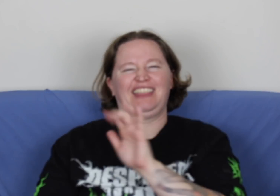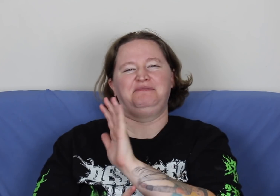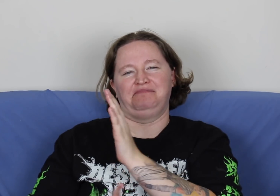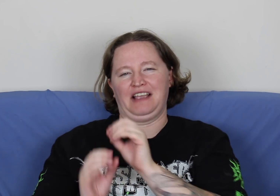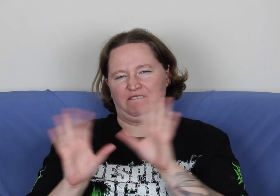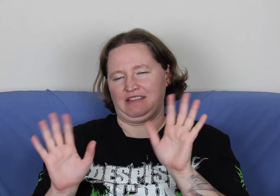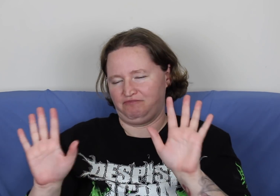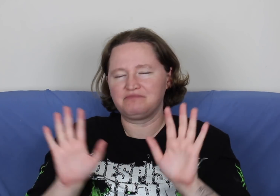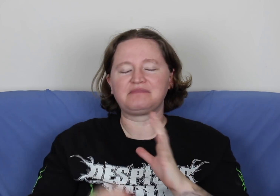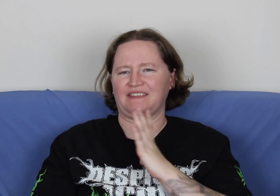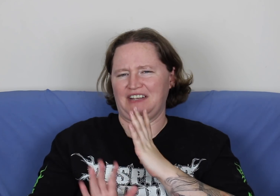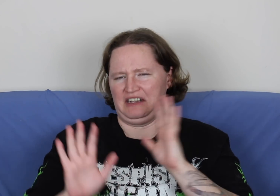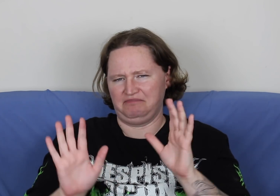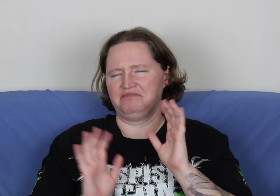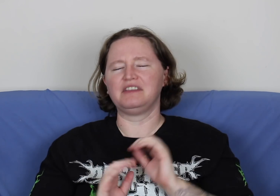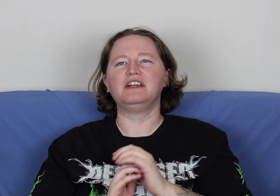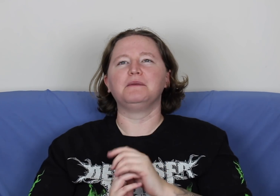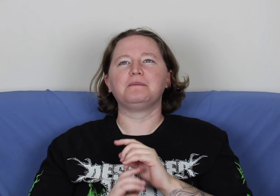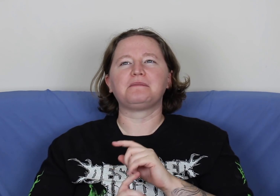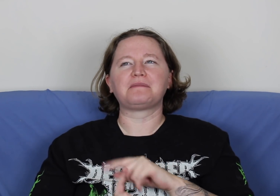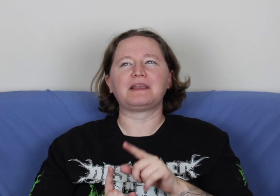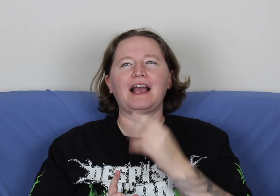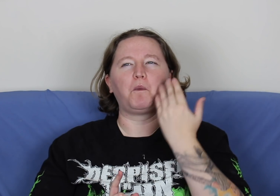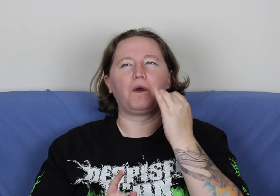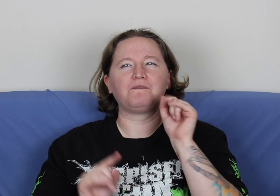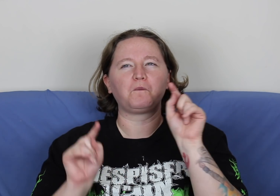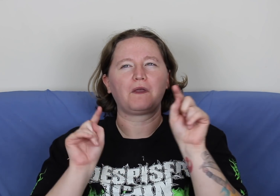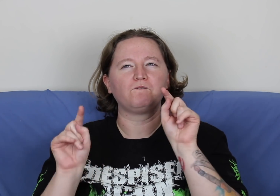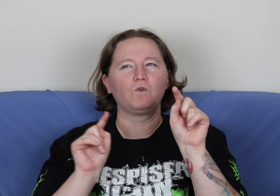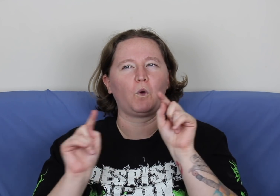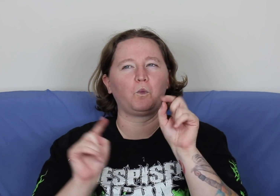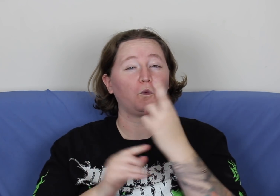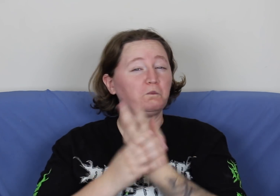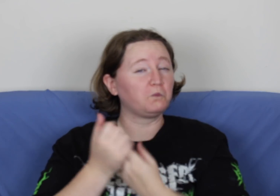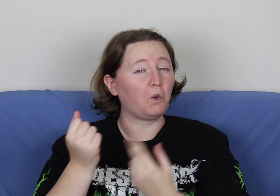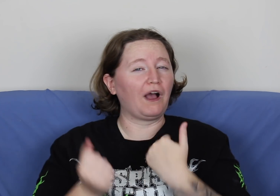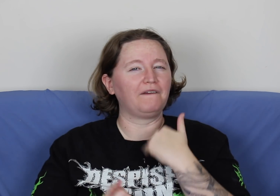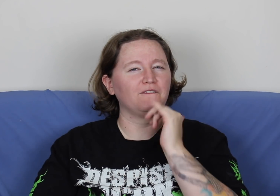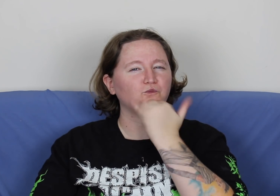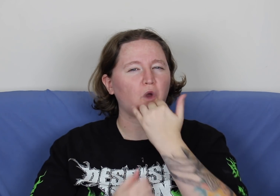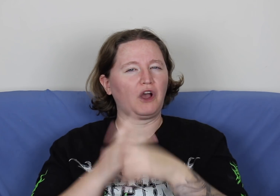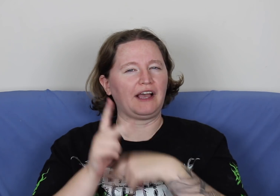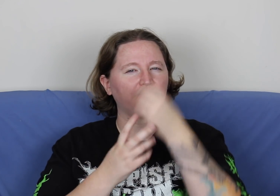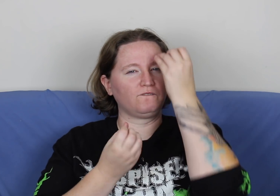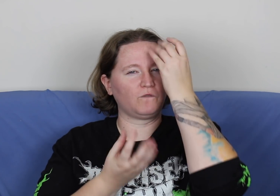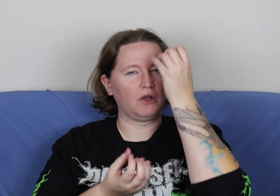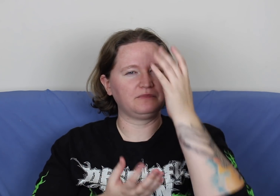and whatnot, which is fine. But one of them, or maybe both of them, has some